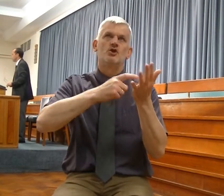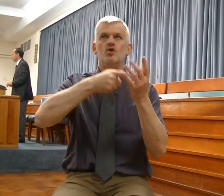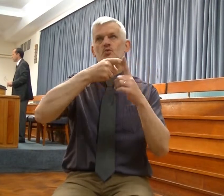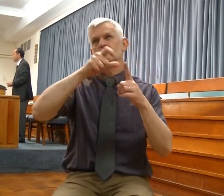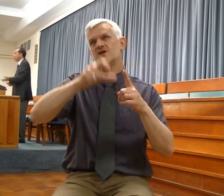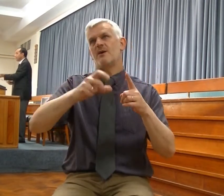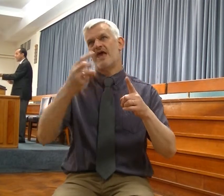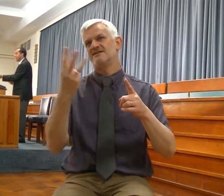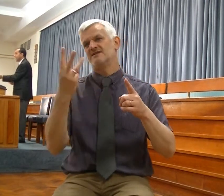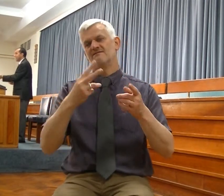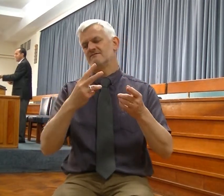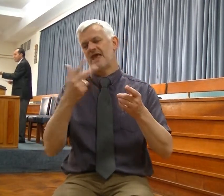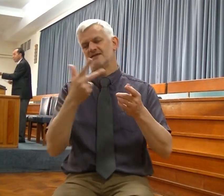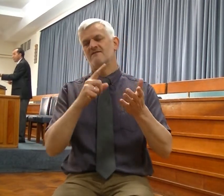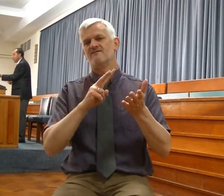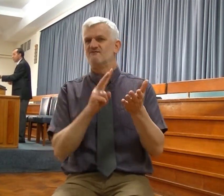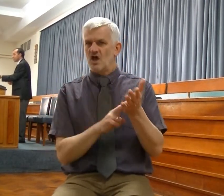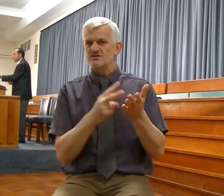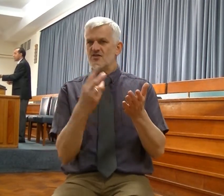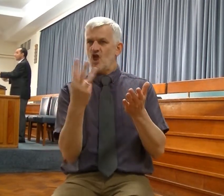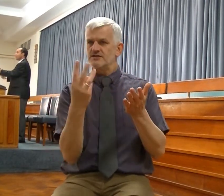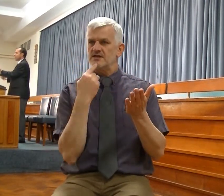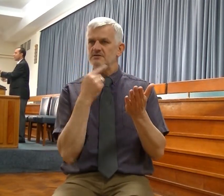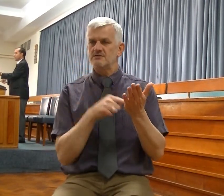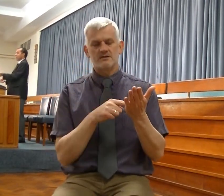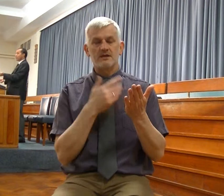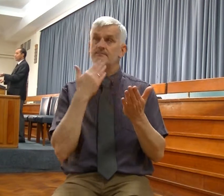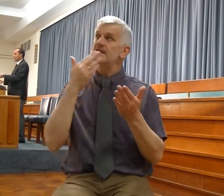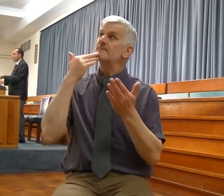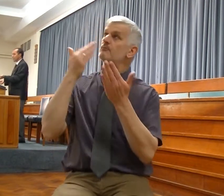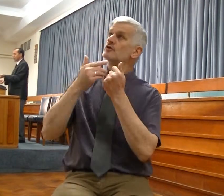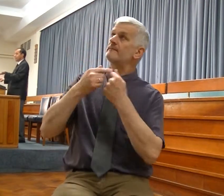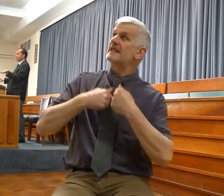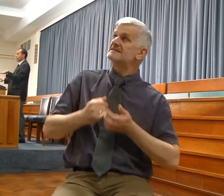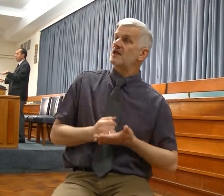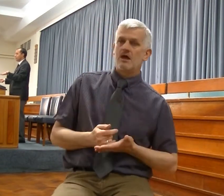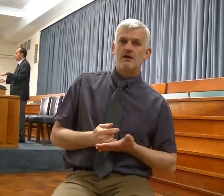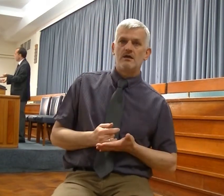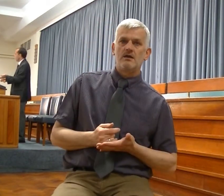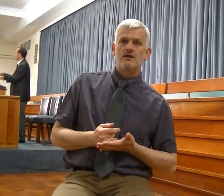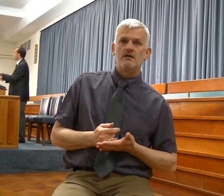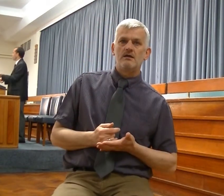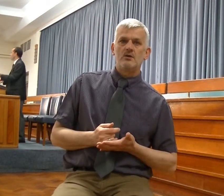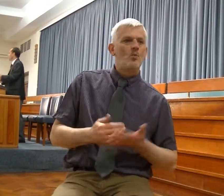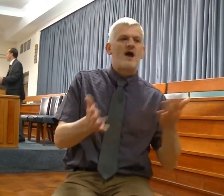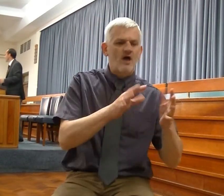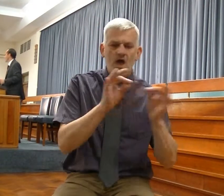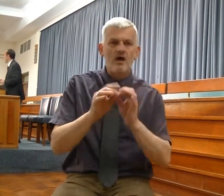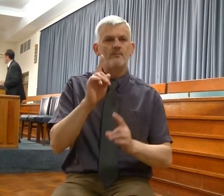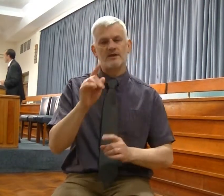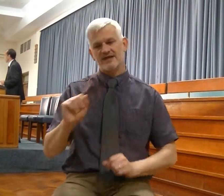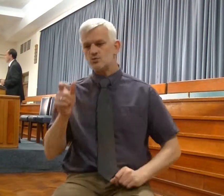be merciful upon me, a sinner. But here, his own words is remember me. What was he saying by saying remember me?